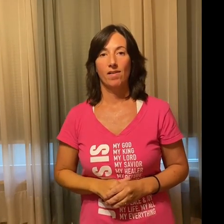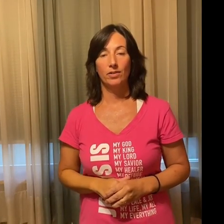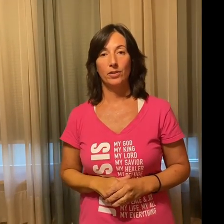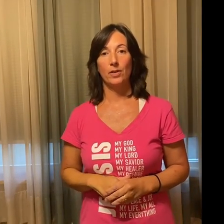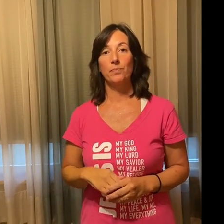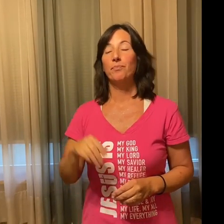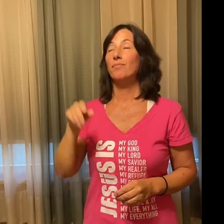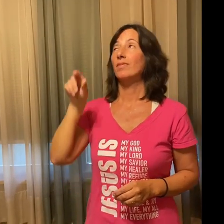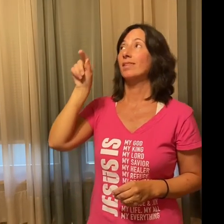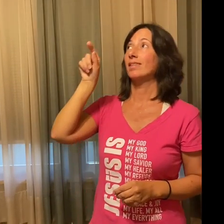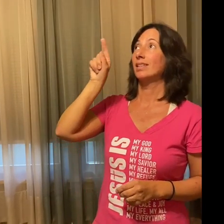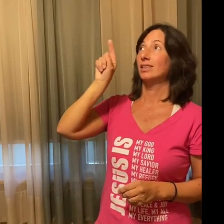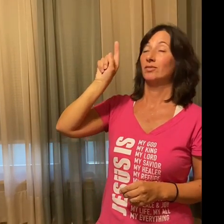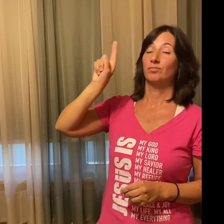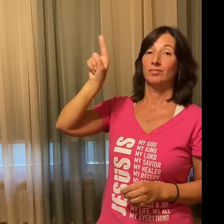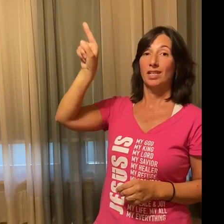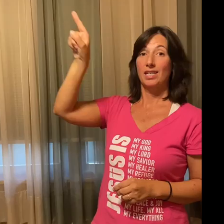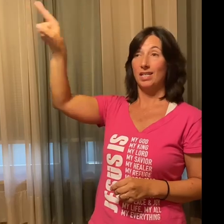So